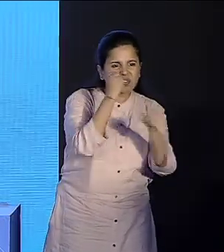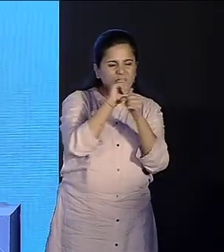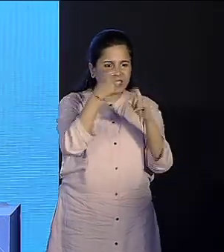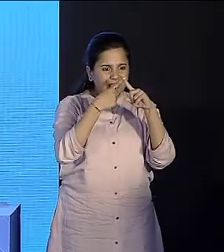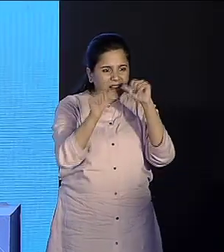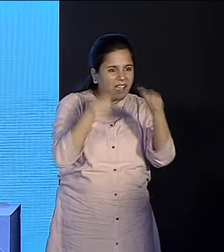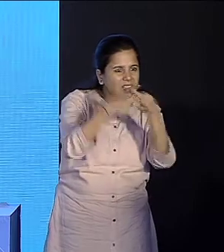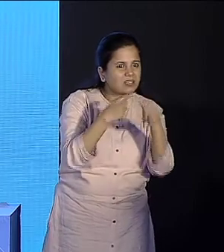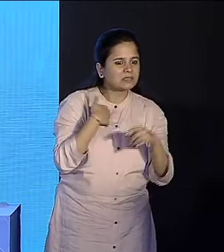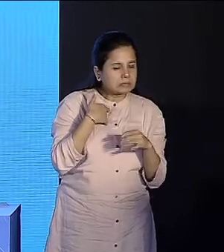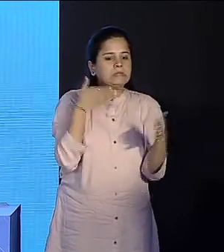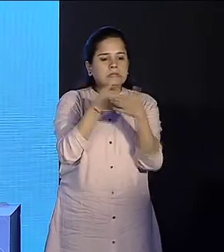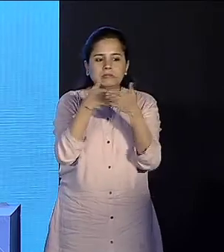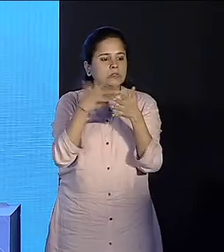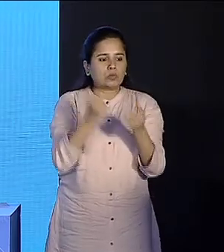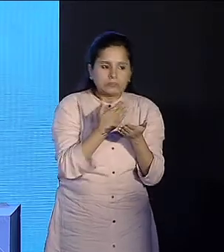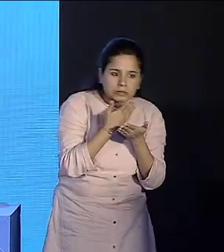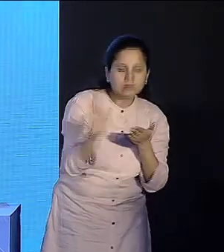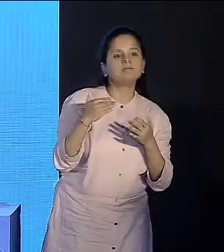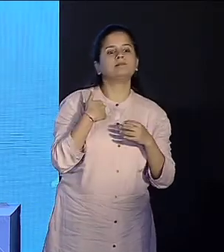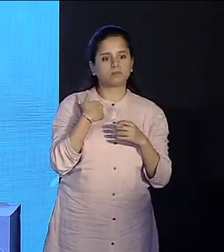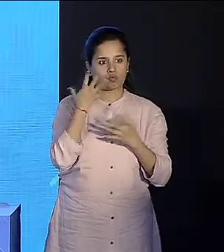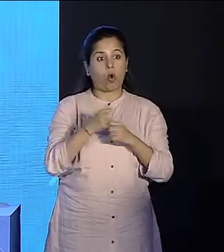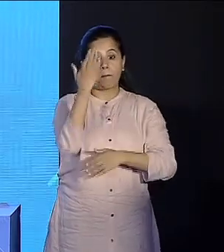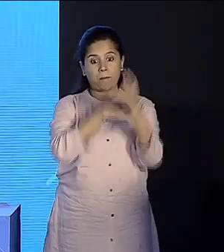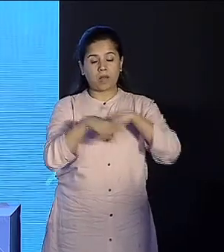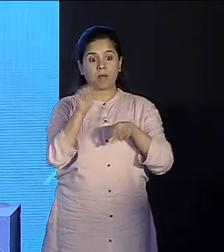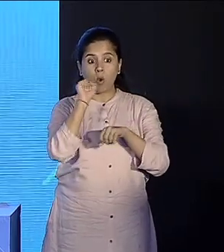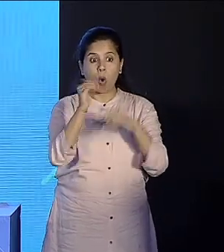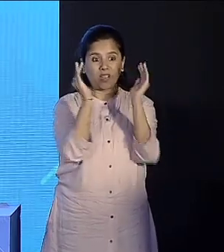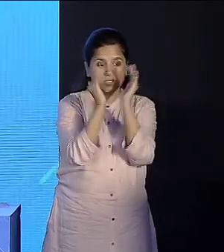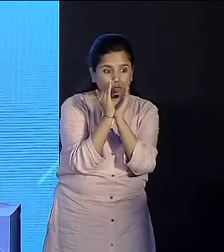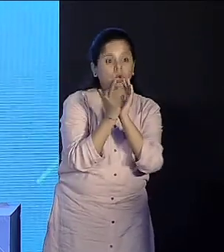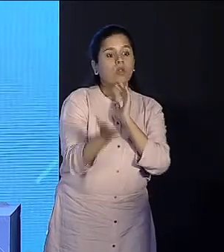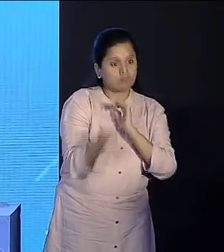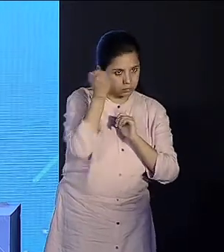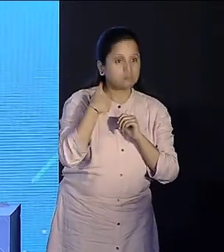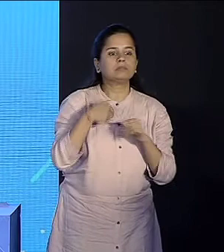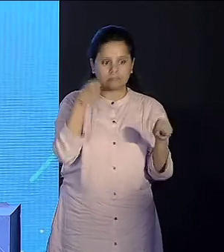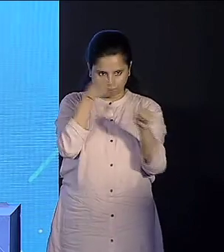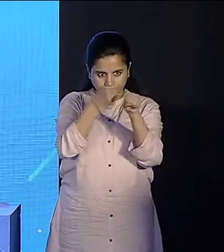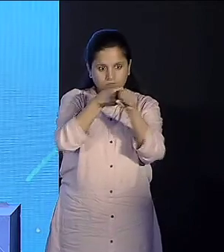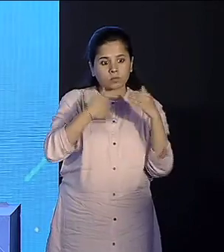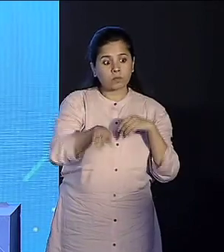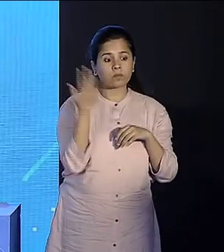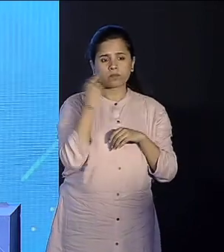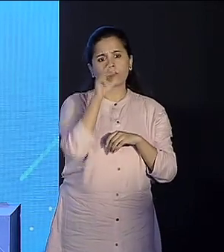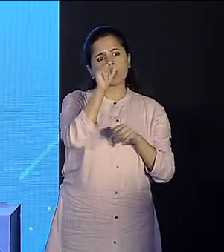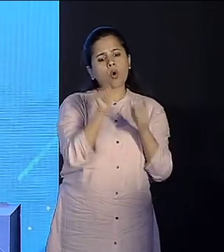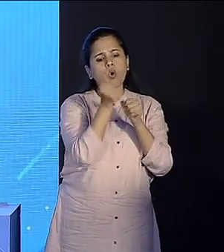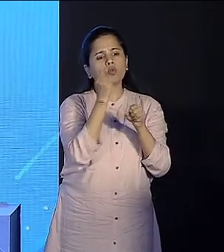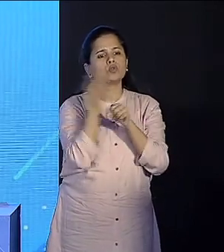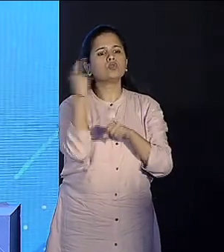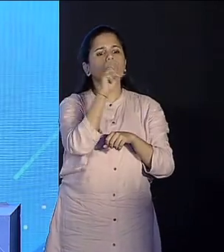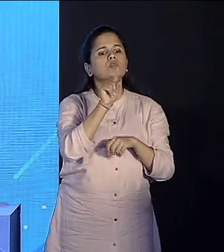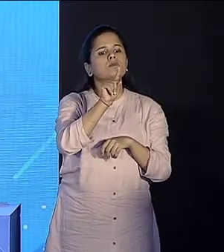leading the battle for inclusion of persons with congenital disabilities in insurance. Earlier this year, on August 5th, 2019, the